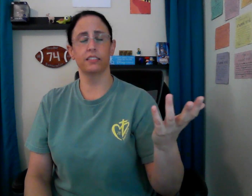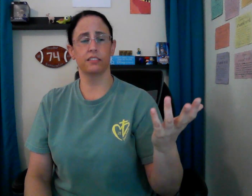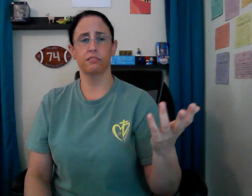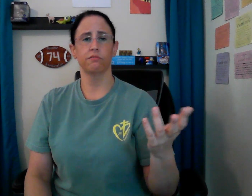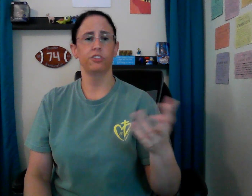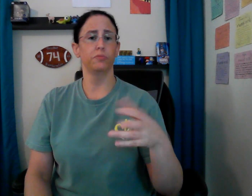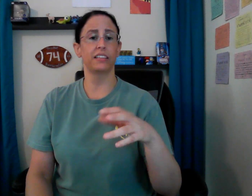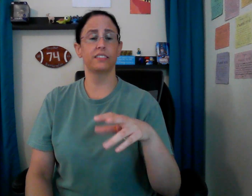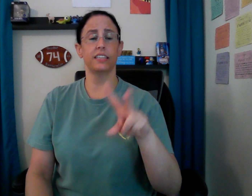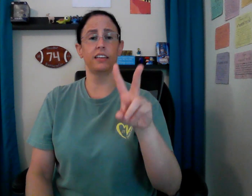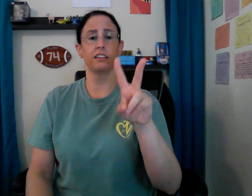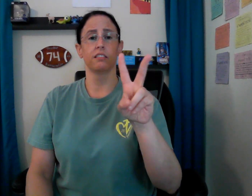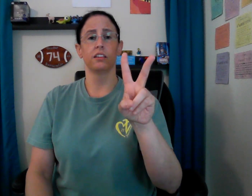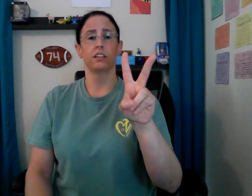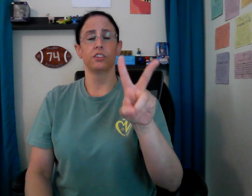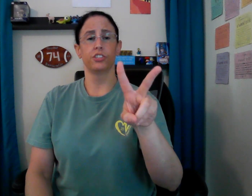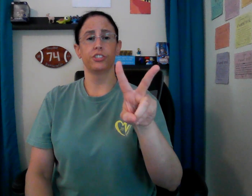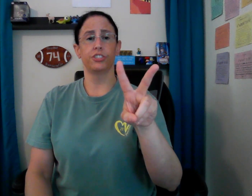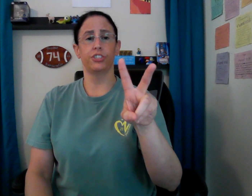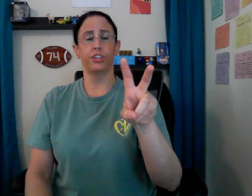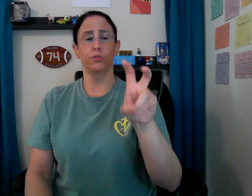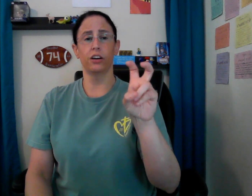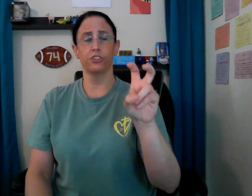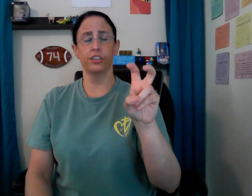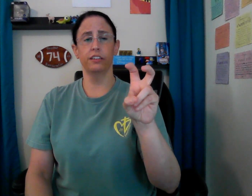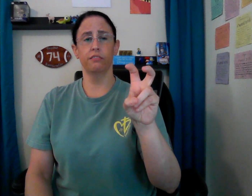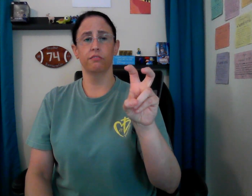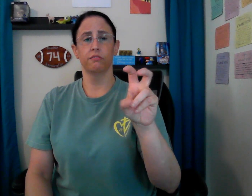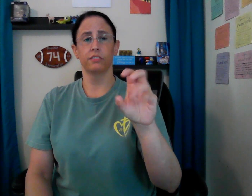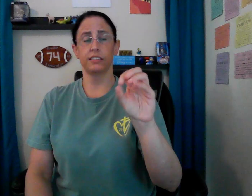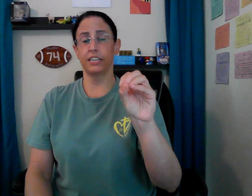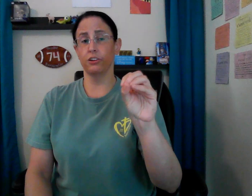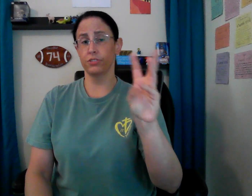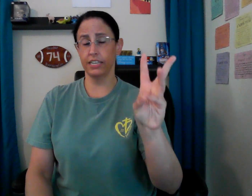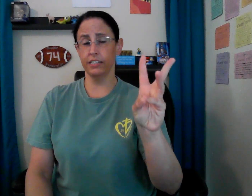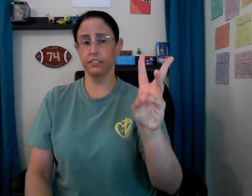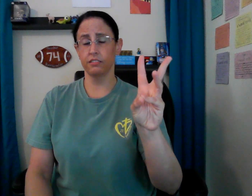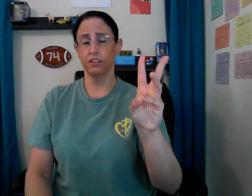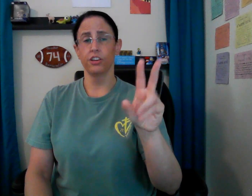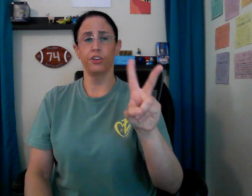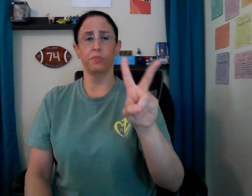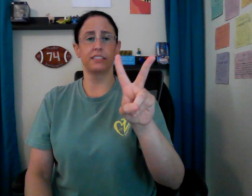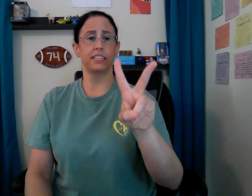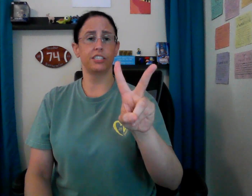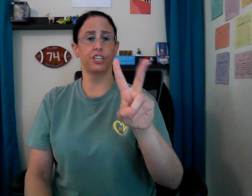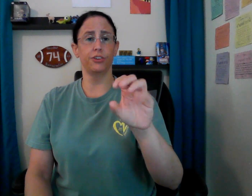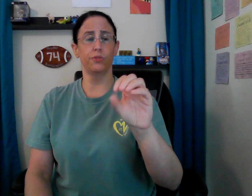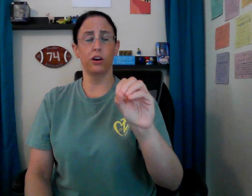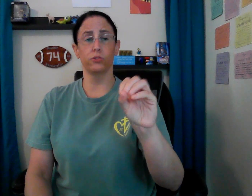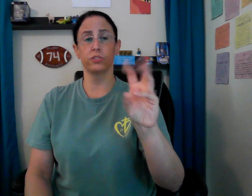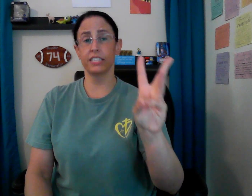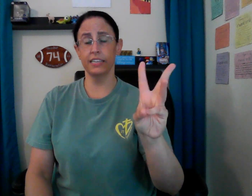206, you might see 200, 06. You might see